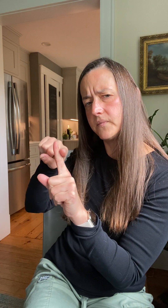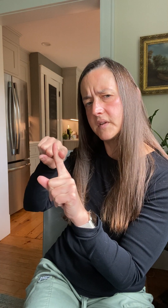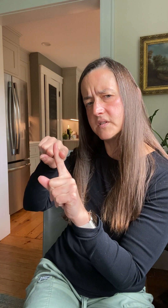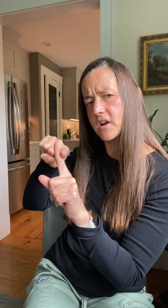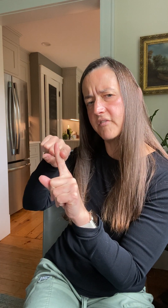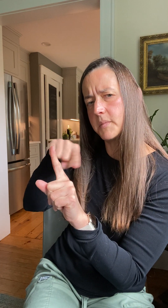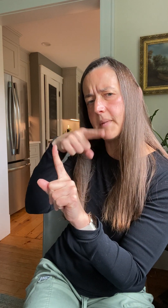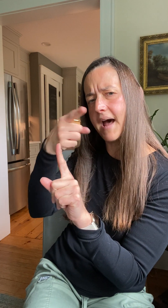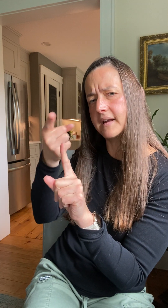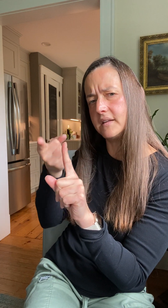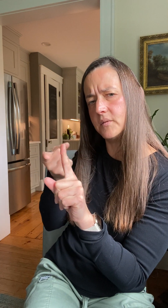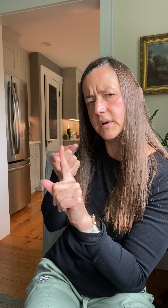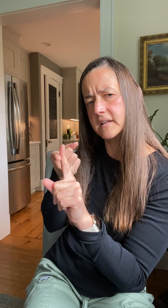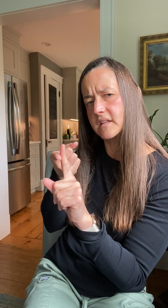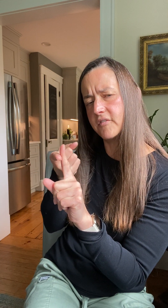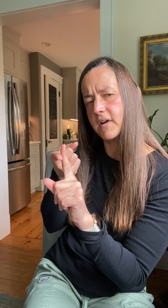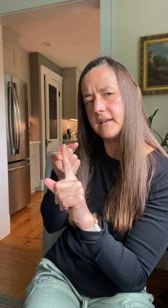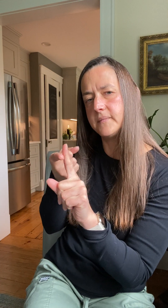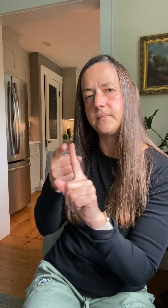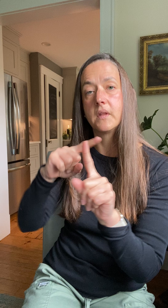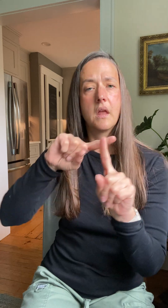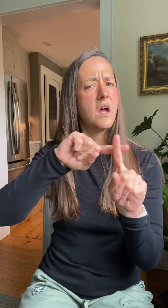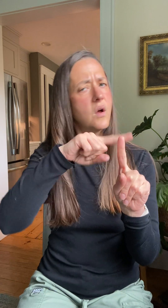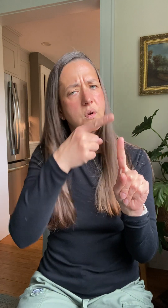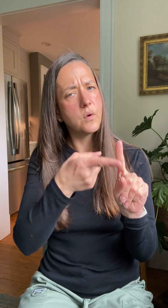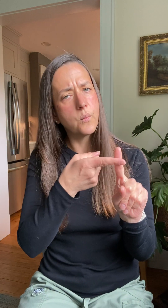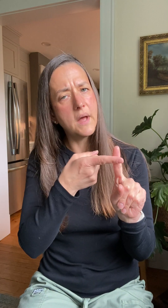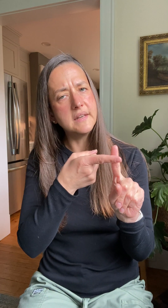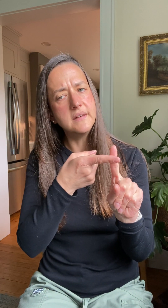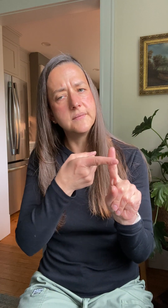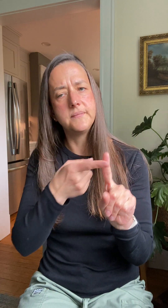You start from the back and you bring it to the front. When.